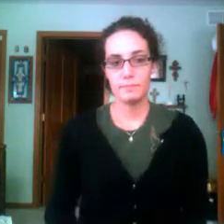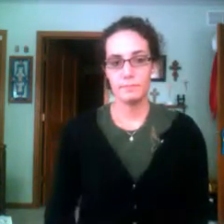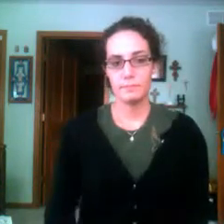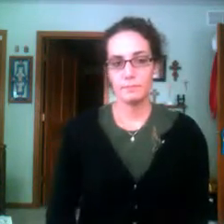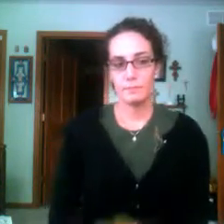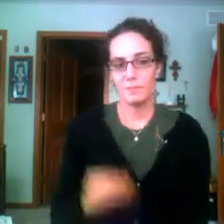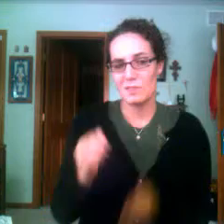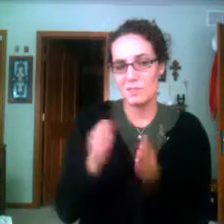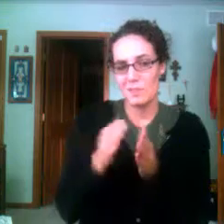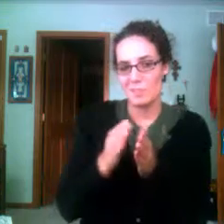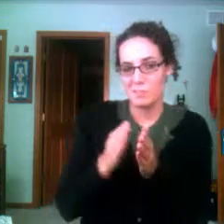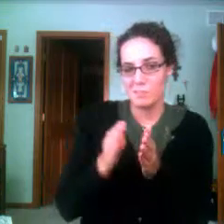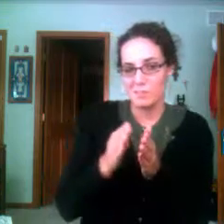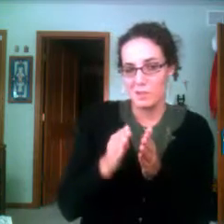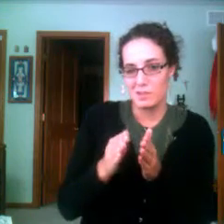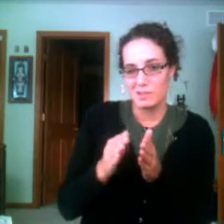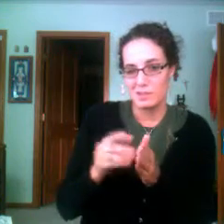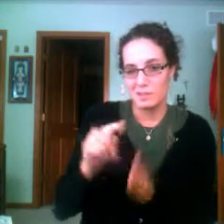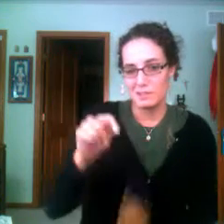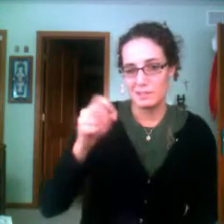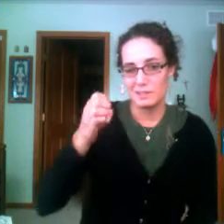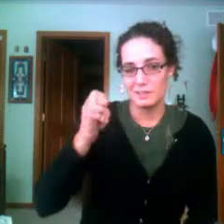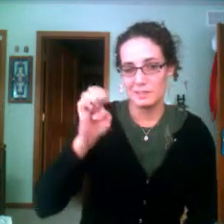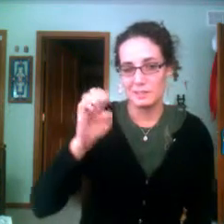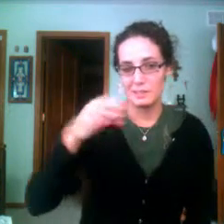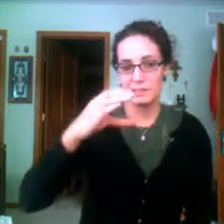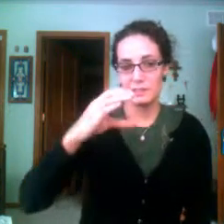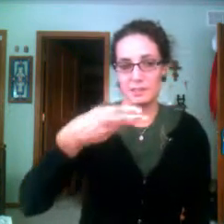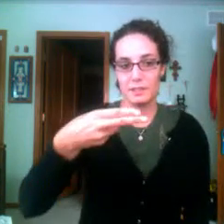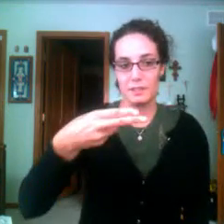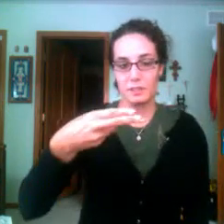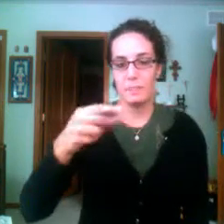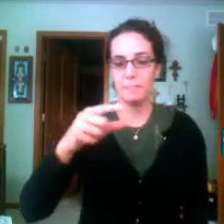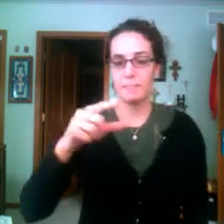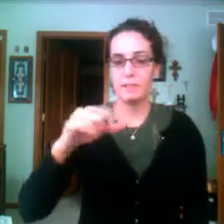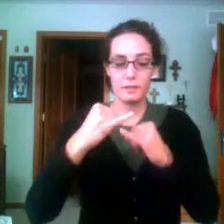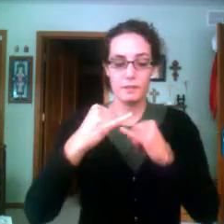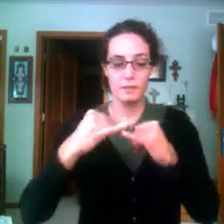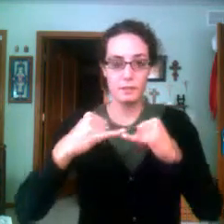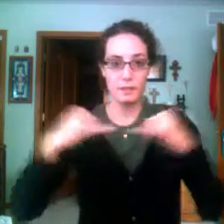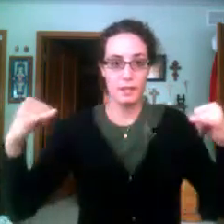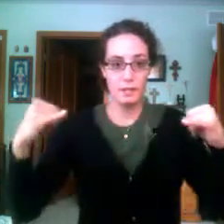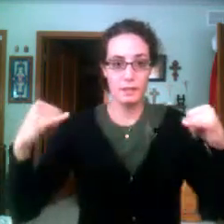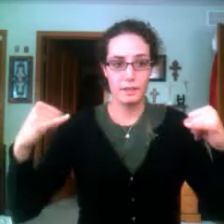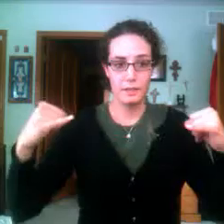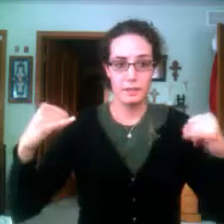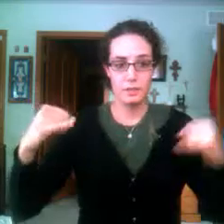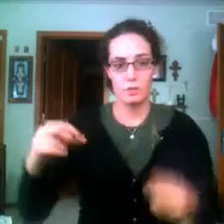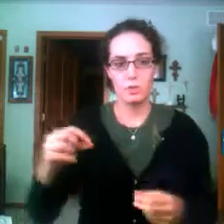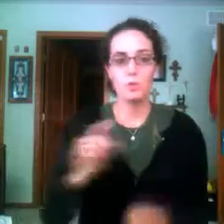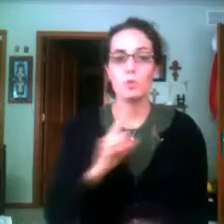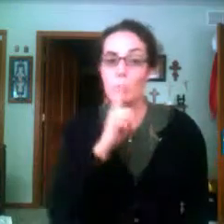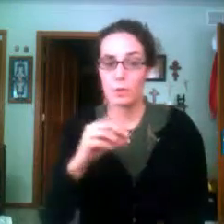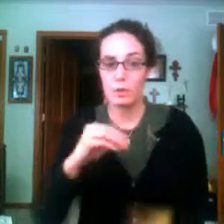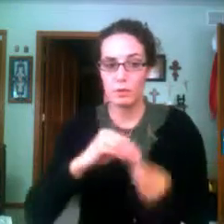technicality. This is going to represent what I'm going to call, and what a lot of people call, the real number line. It's just